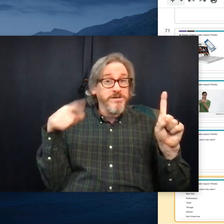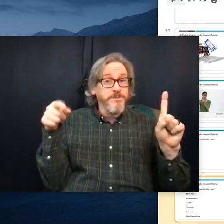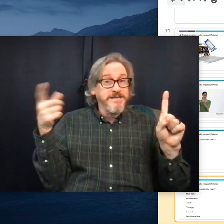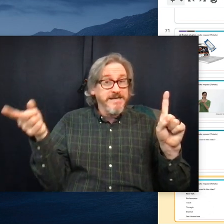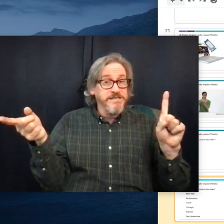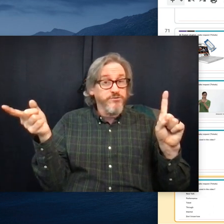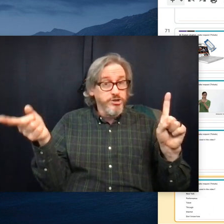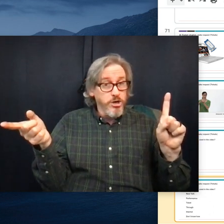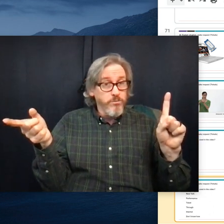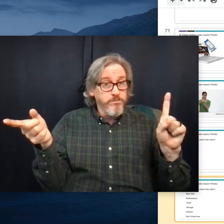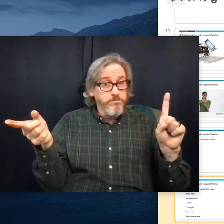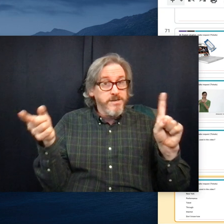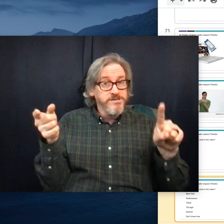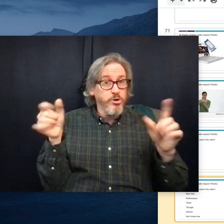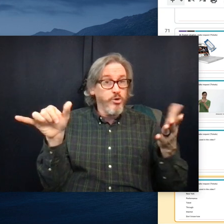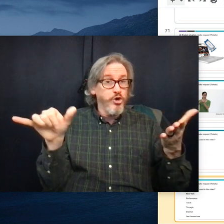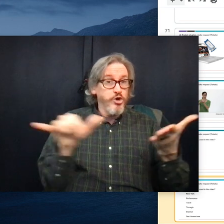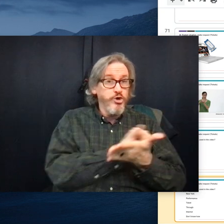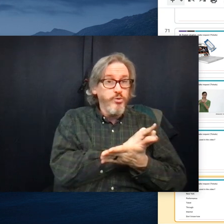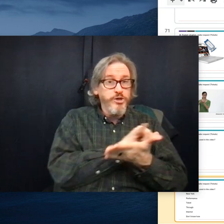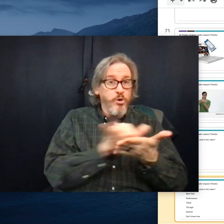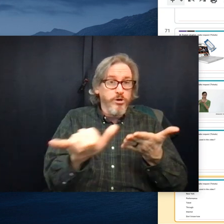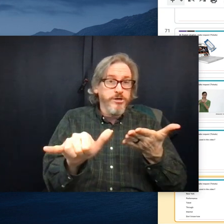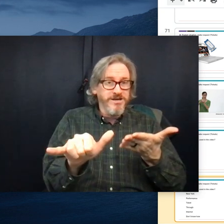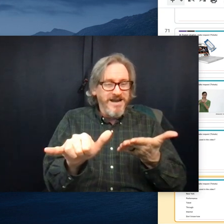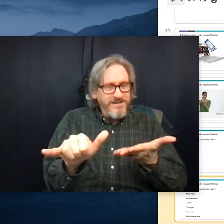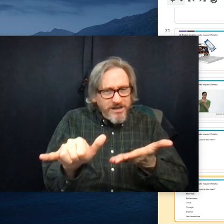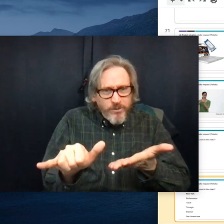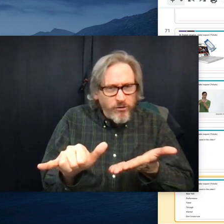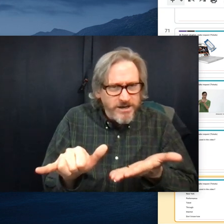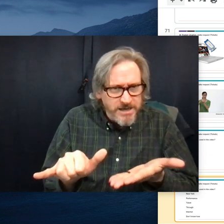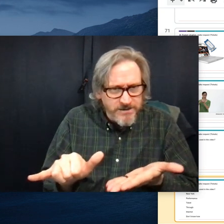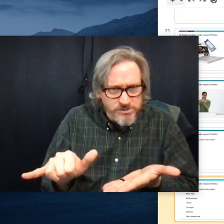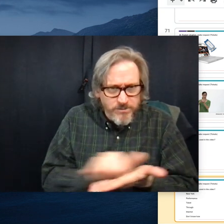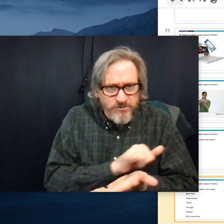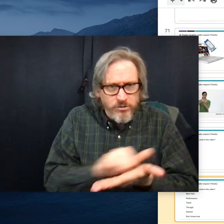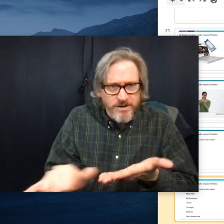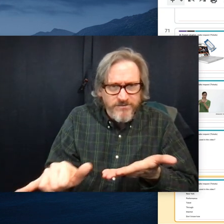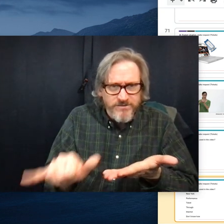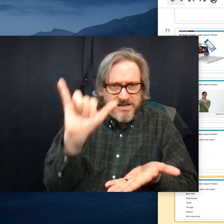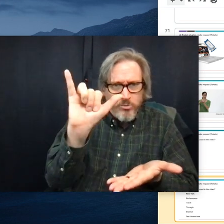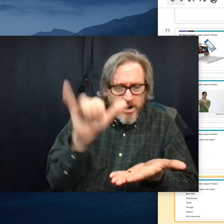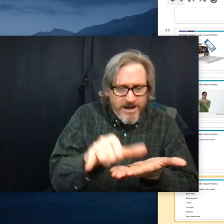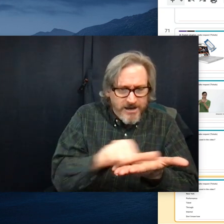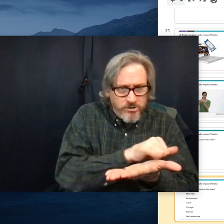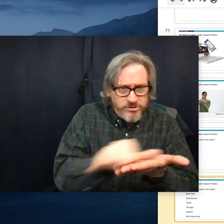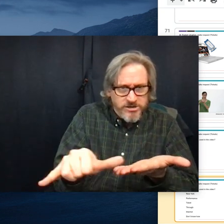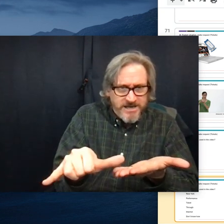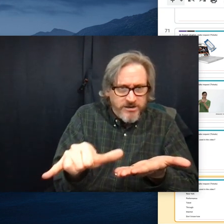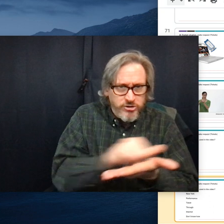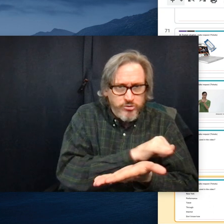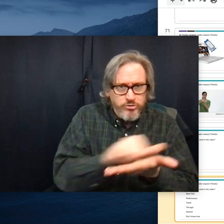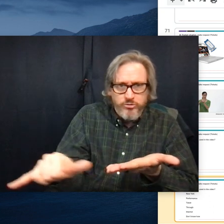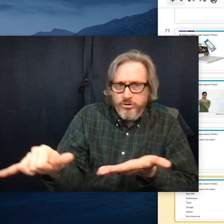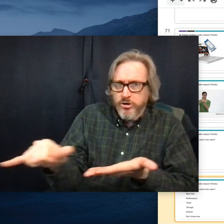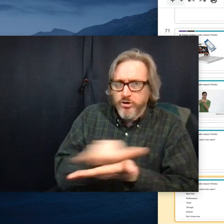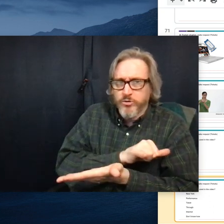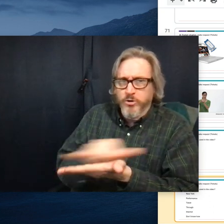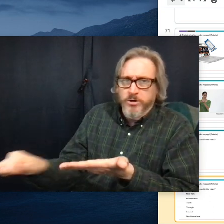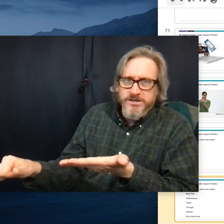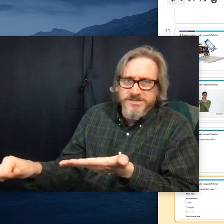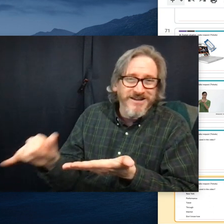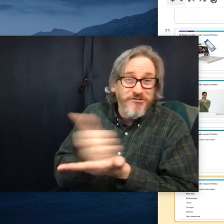there. I'm waiting until you're finished. Finished? Now I'm going to sign. You want to be going, oh, yeah. Be